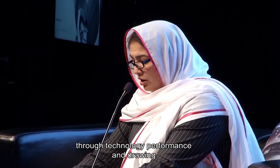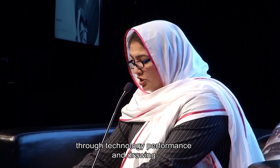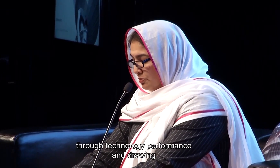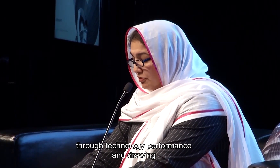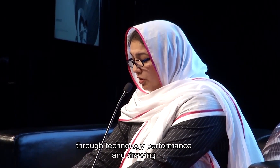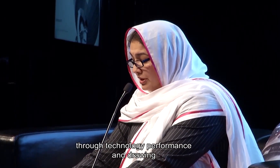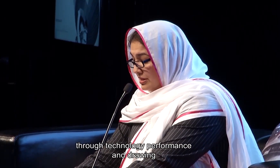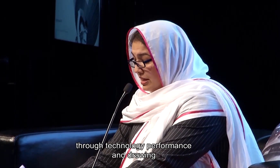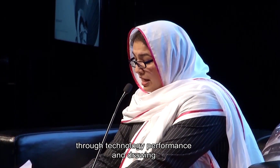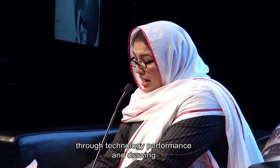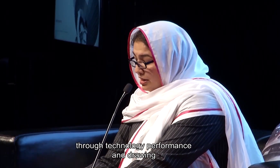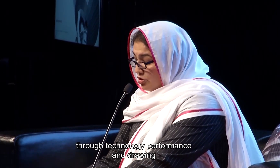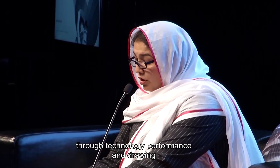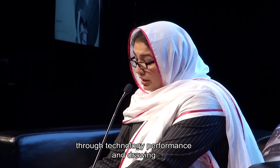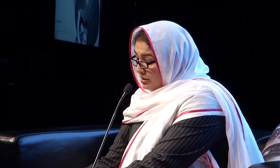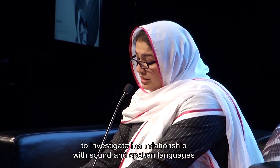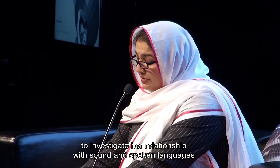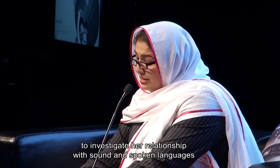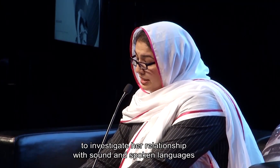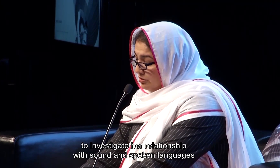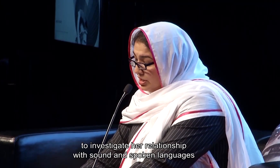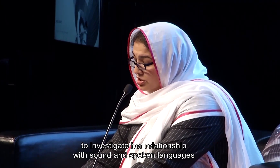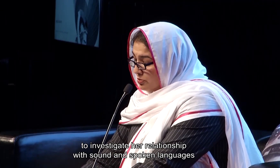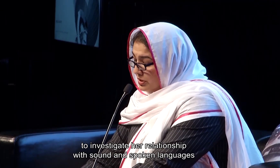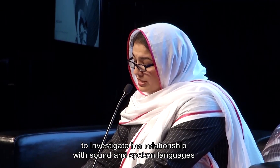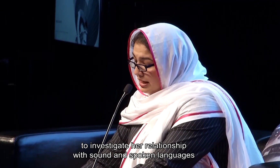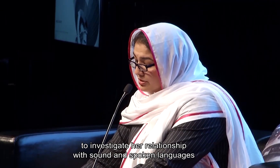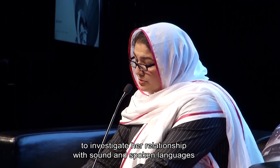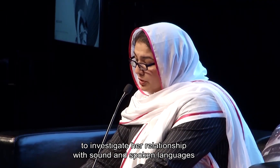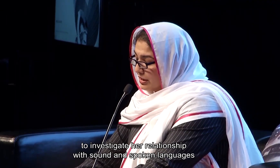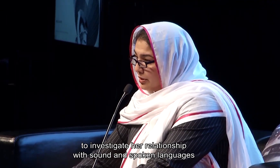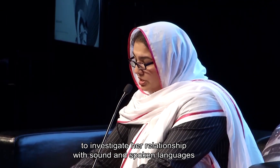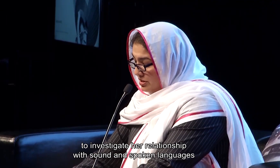technology, performance, and drawing to investigate her relationship with sound and spoken languages.